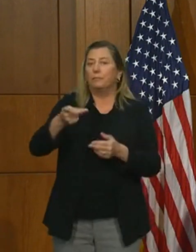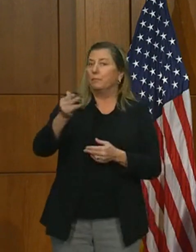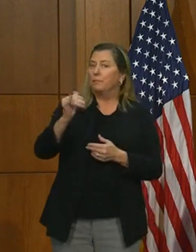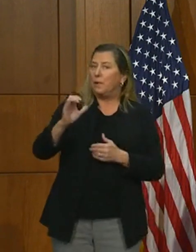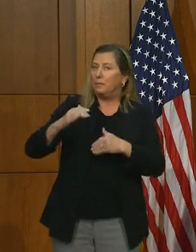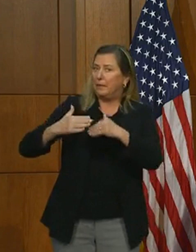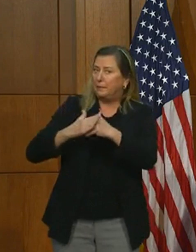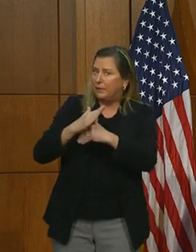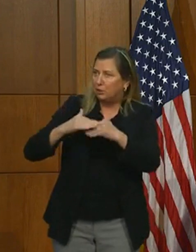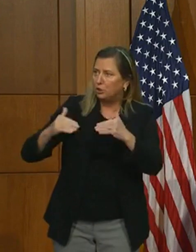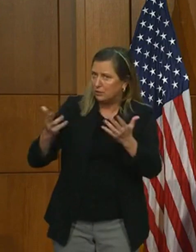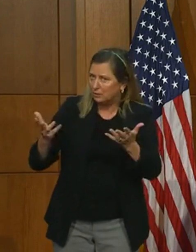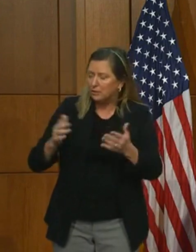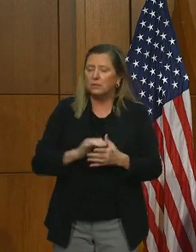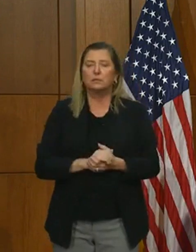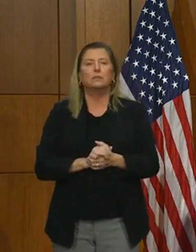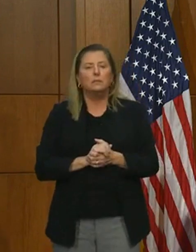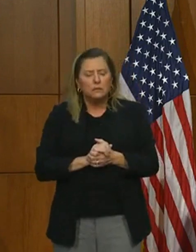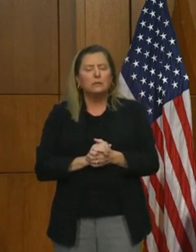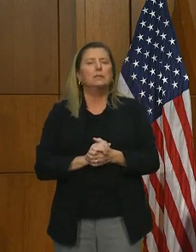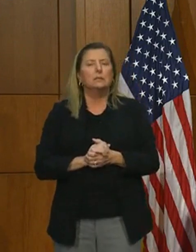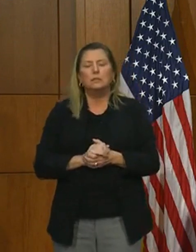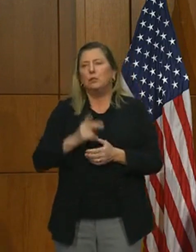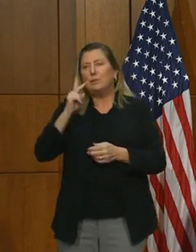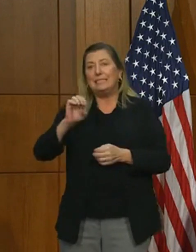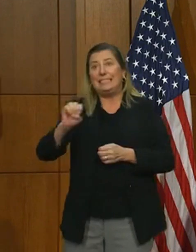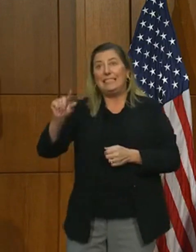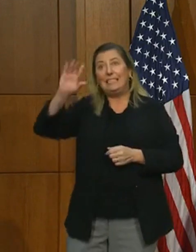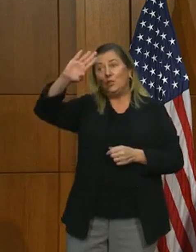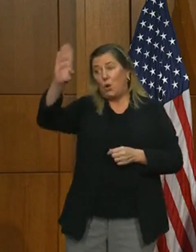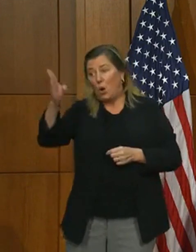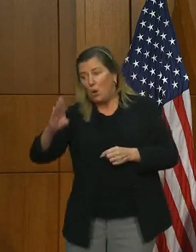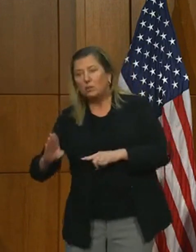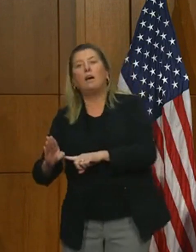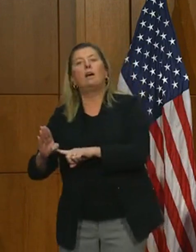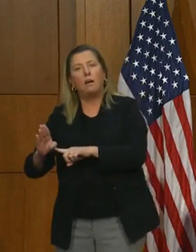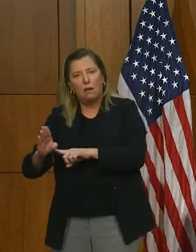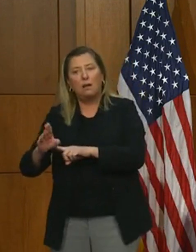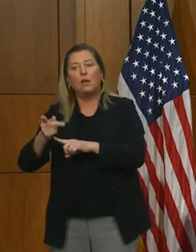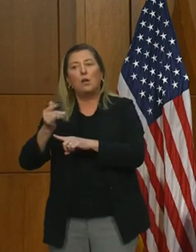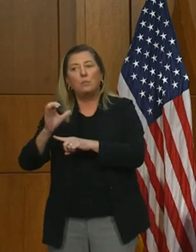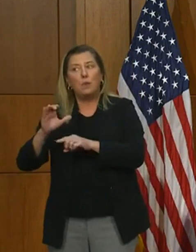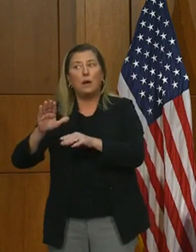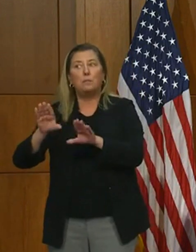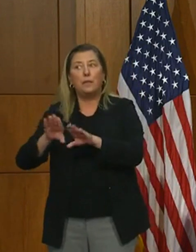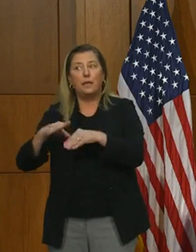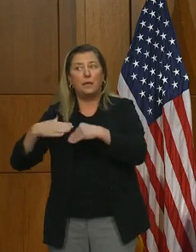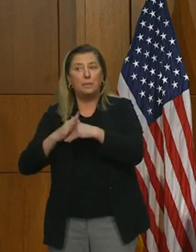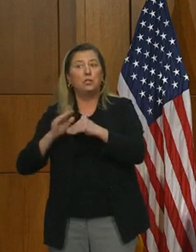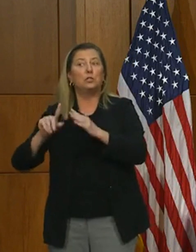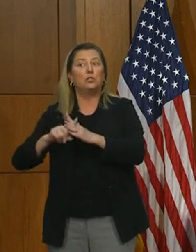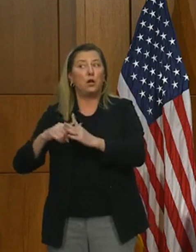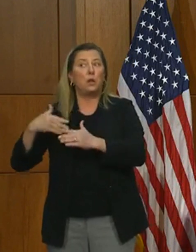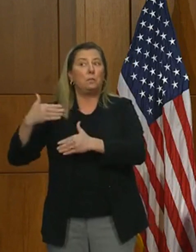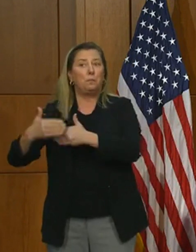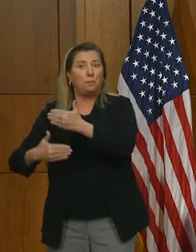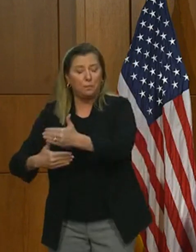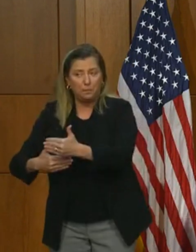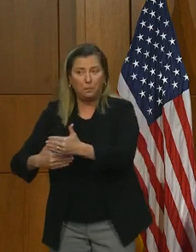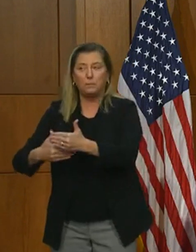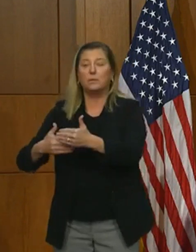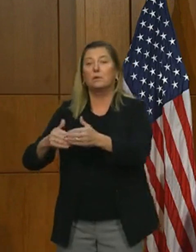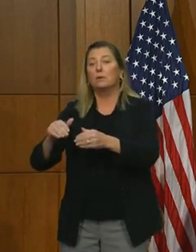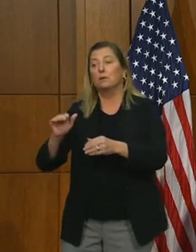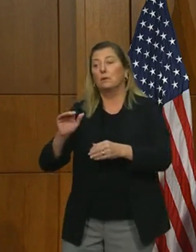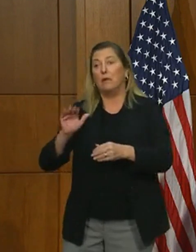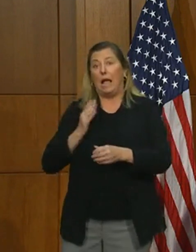all seen that public beaches along the East Coast are taking the next steps. Officials in our beach